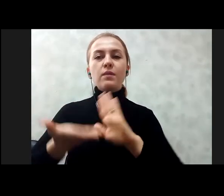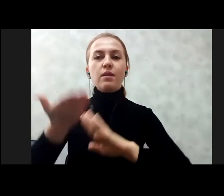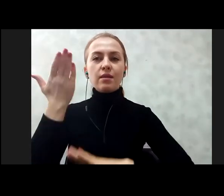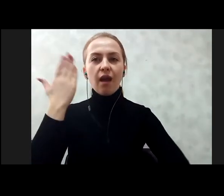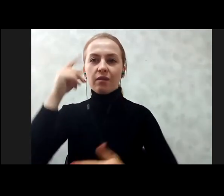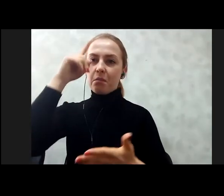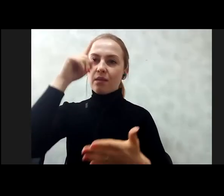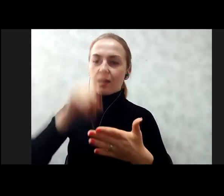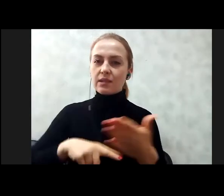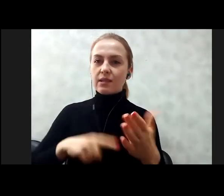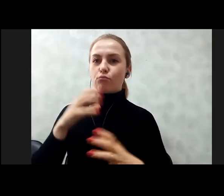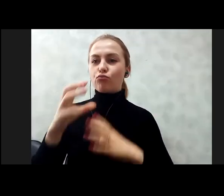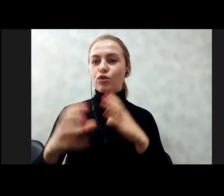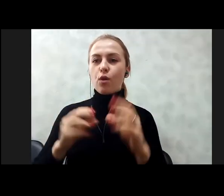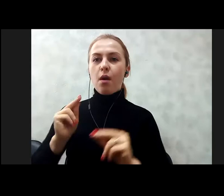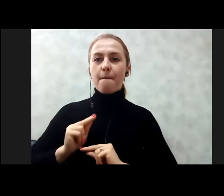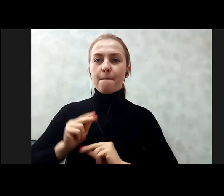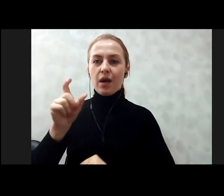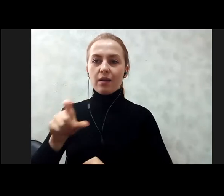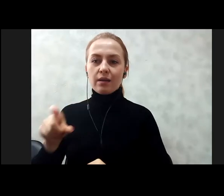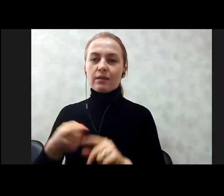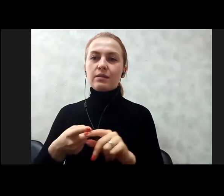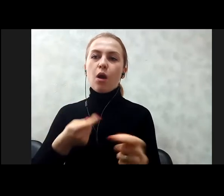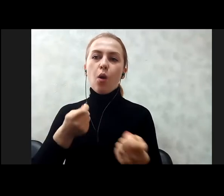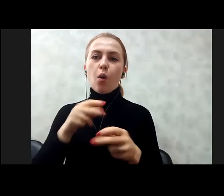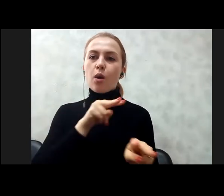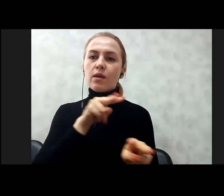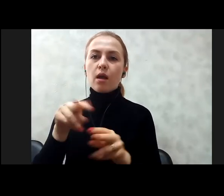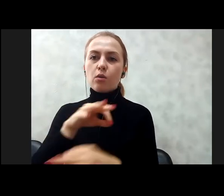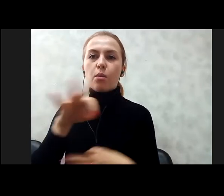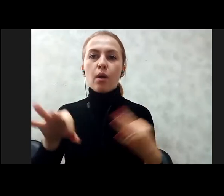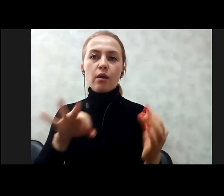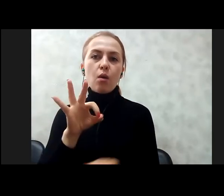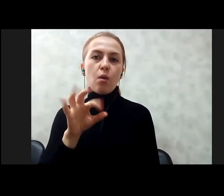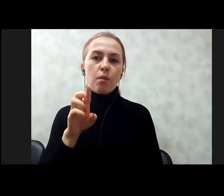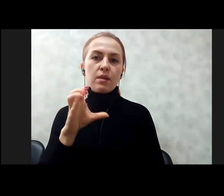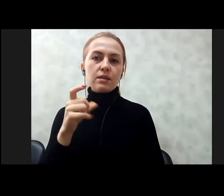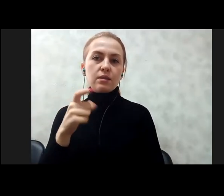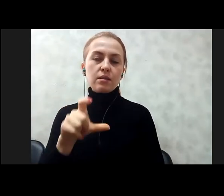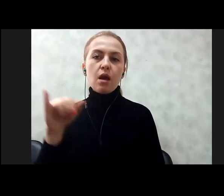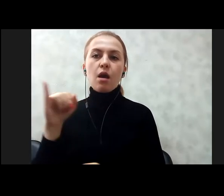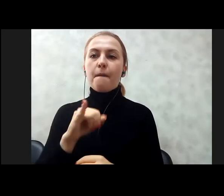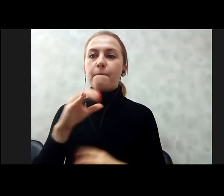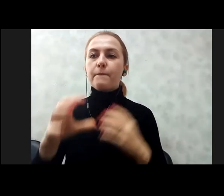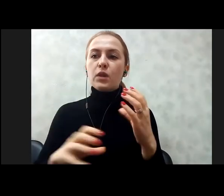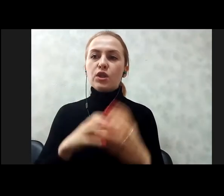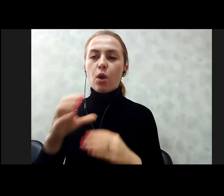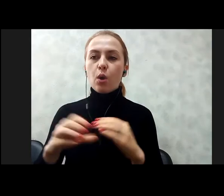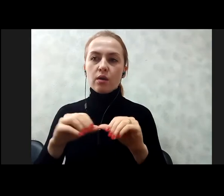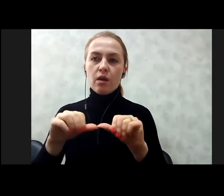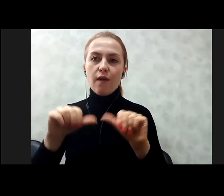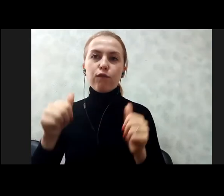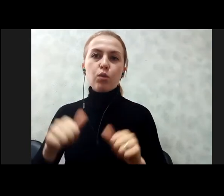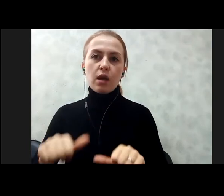organizers of this conference together with our long-standing international partners, OSCE, PCU, IFES